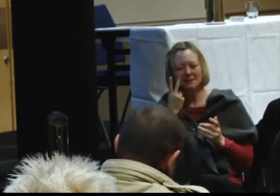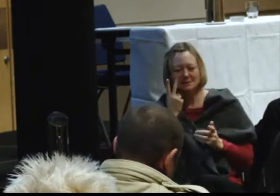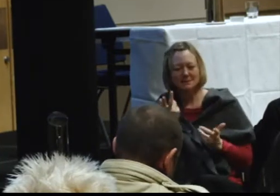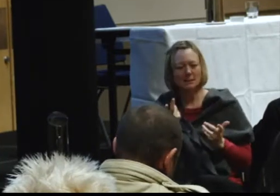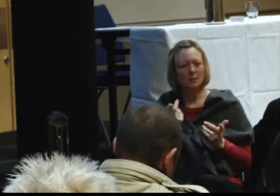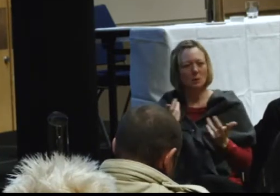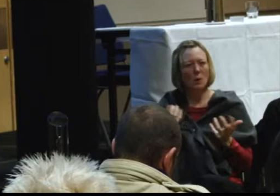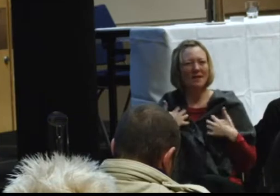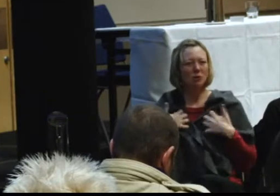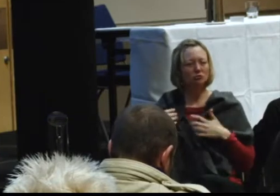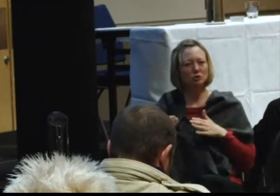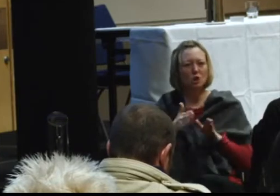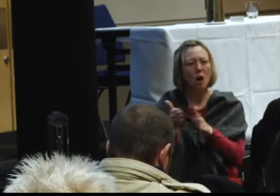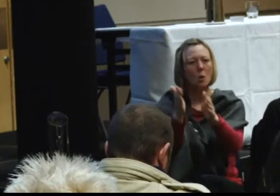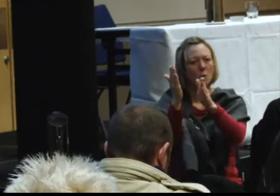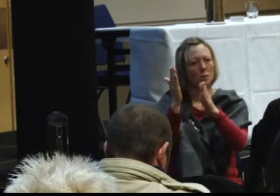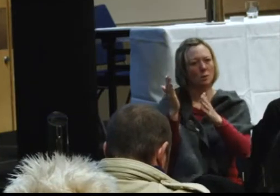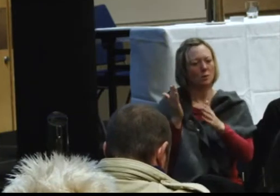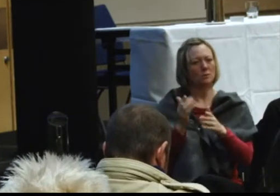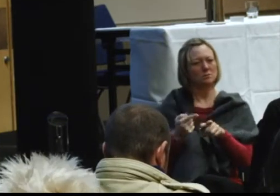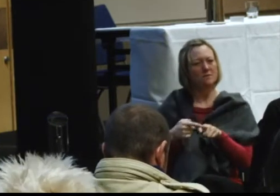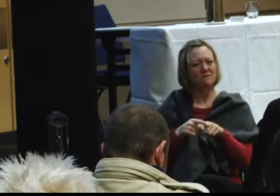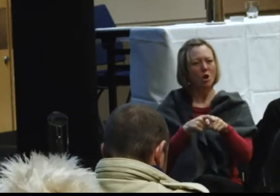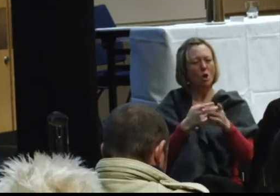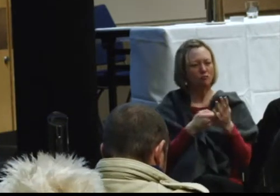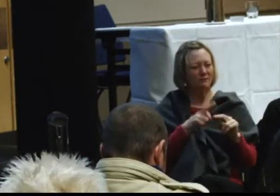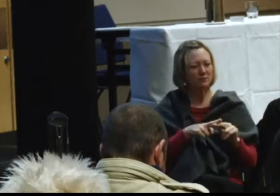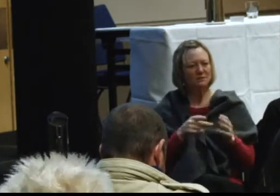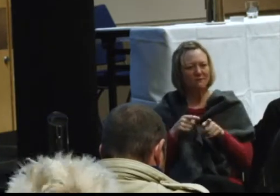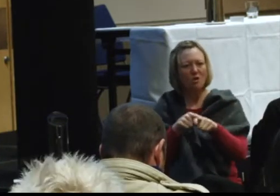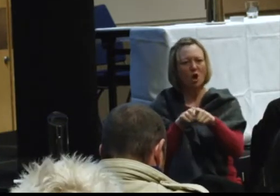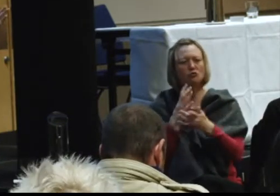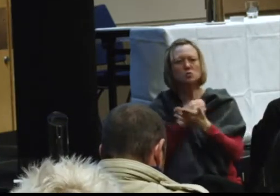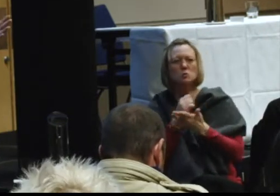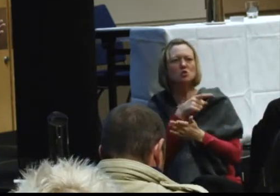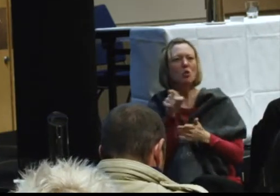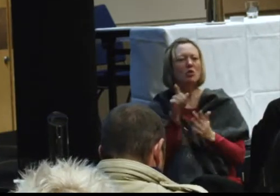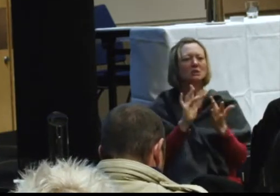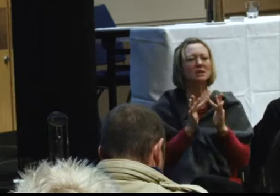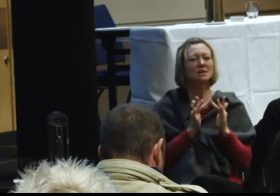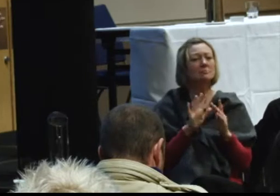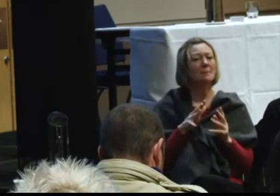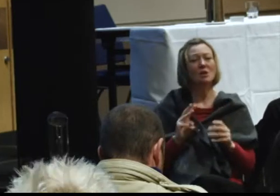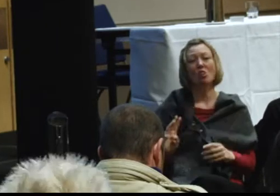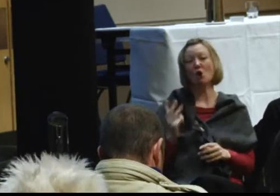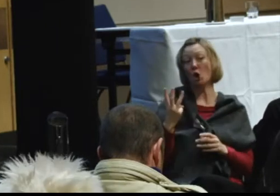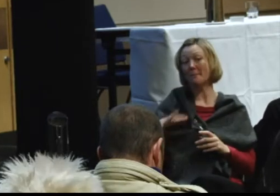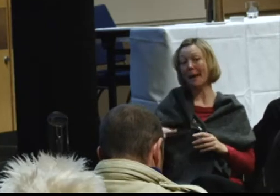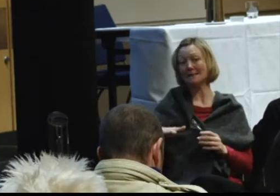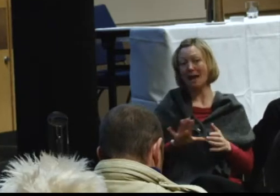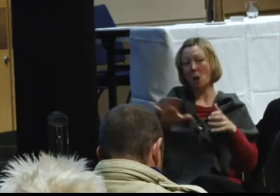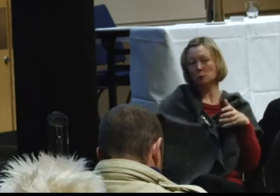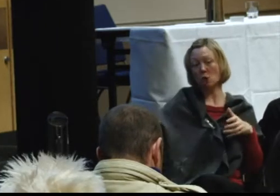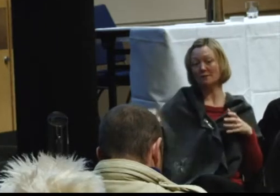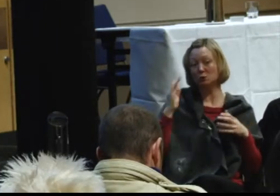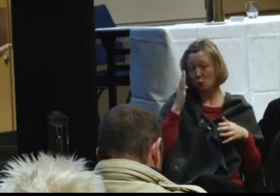where their interests lead them. They can basically follow the references and the resources that they have on the internet. These might also be third places that are outside of the schools as well. I